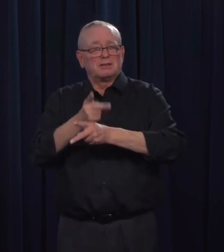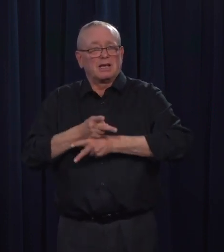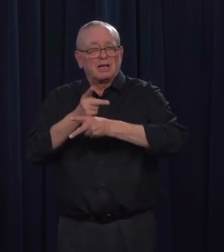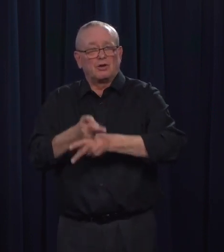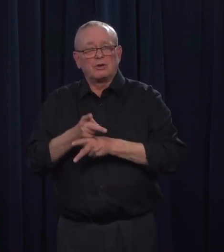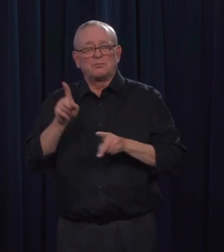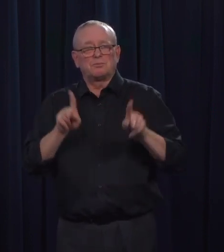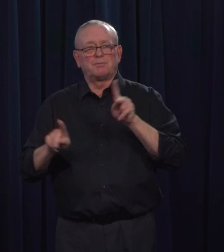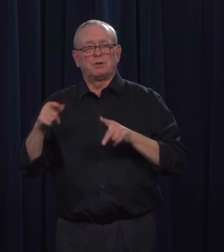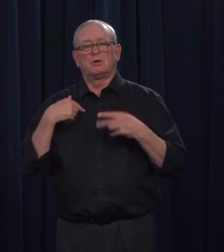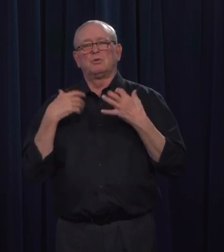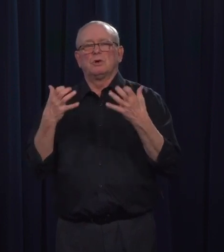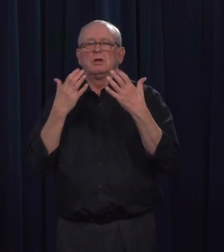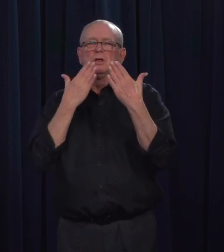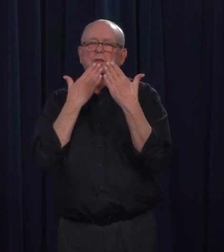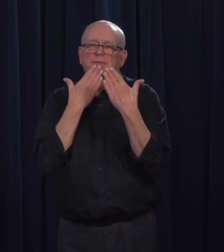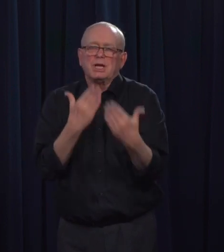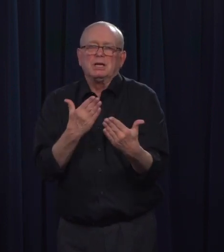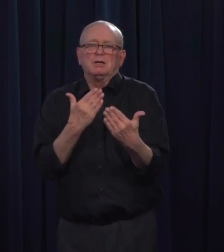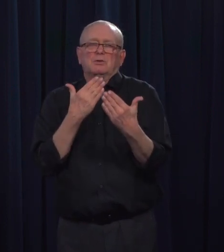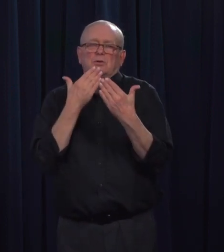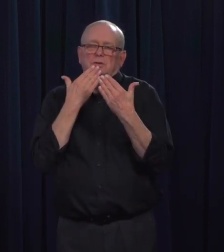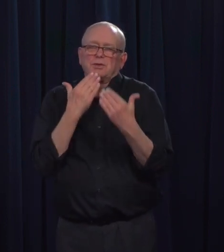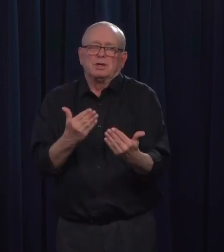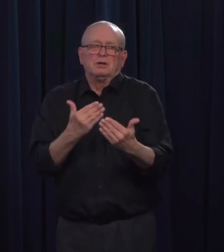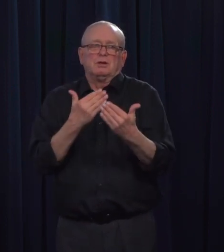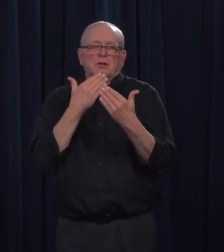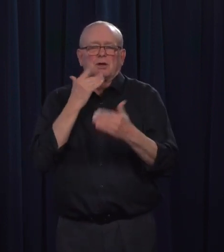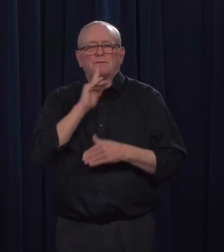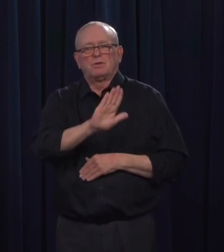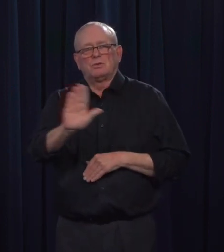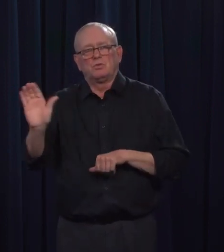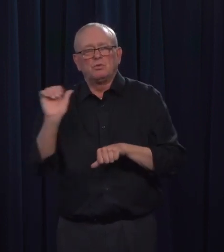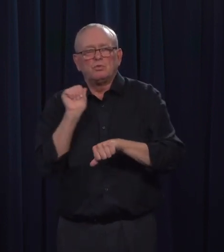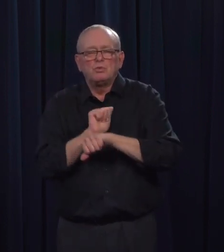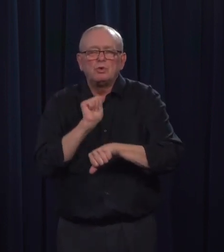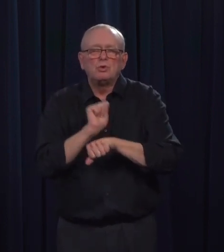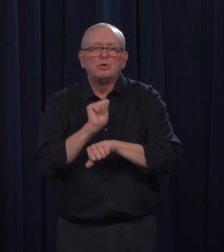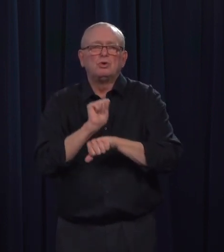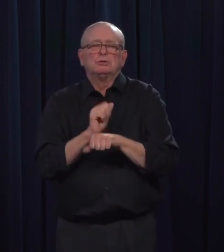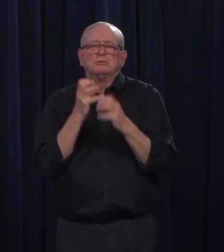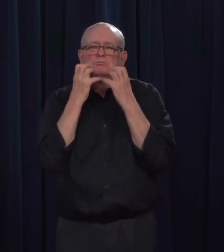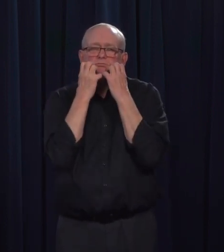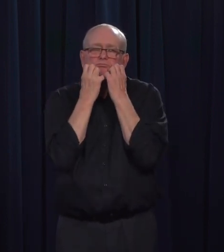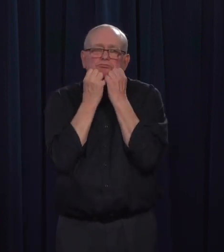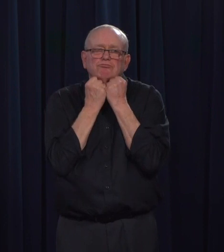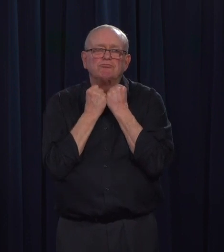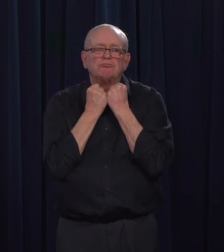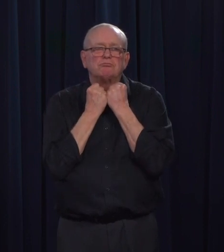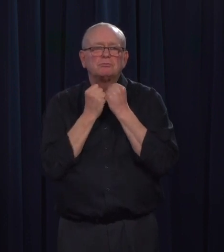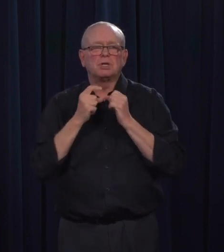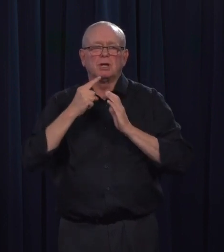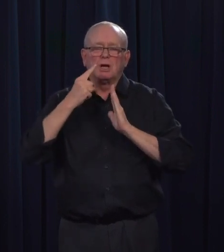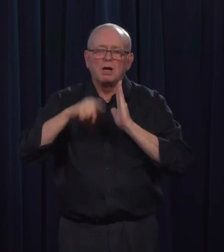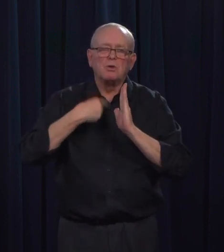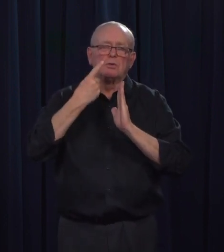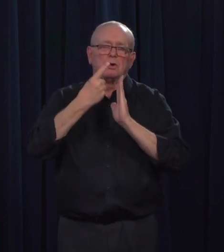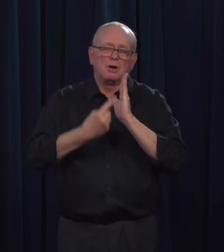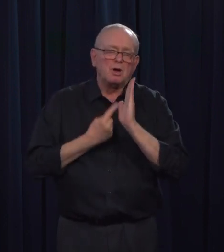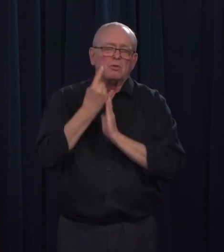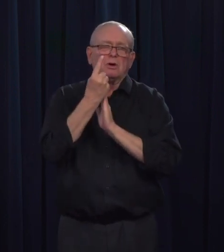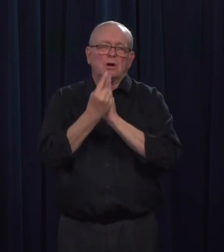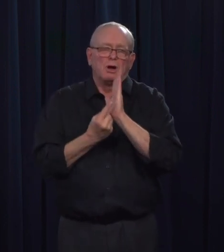who are working to respond to this virus. They are on the front lines, working countless hours in difficult